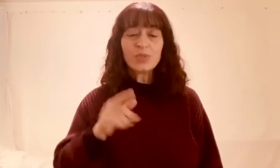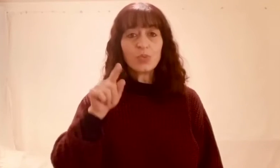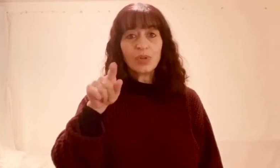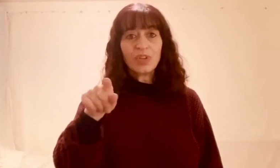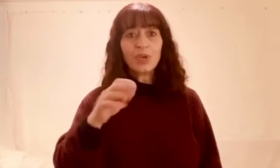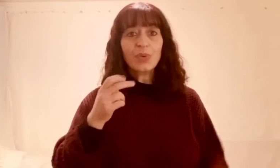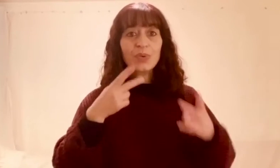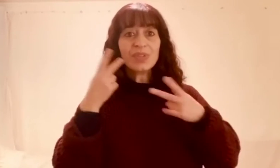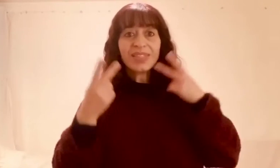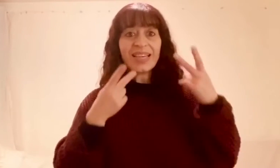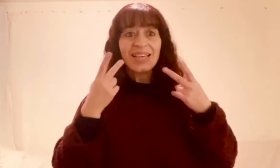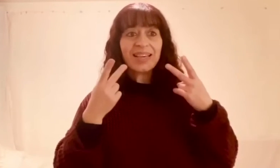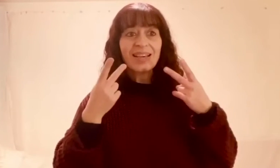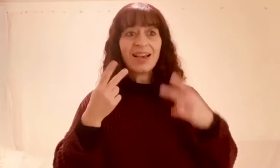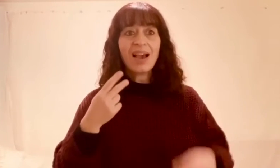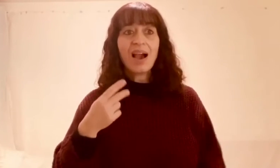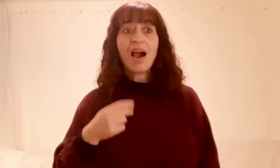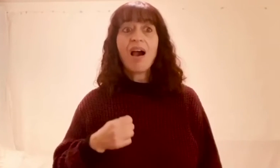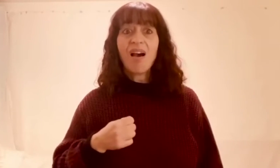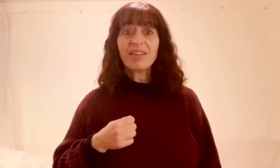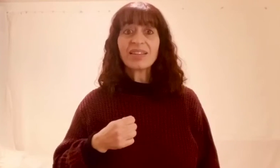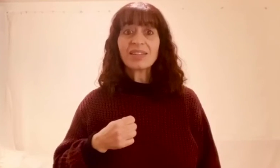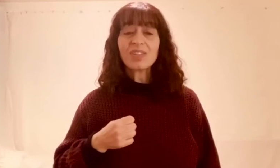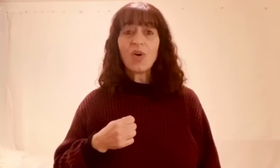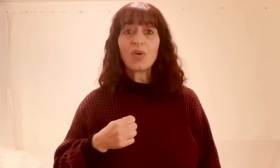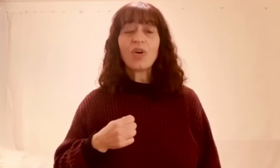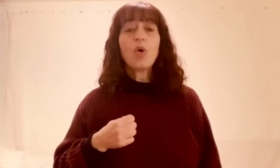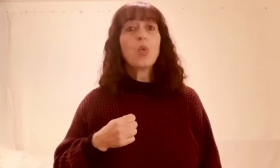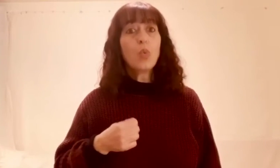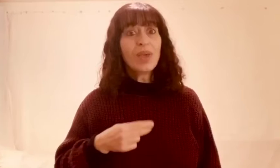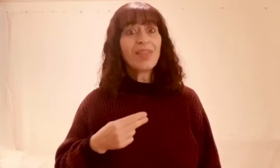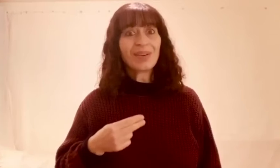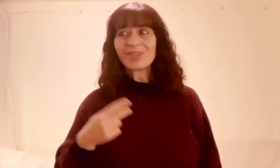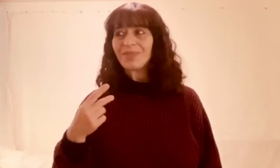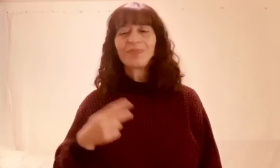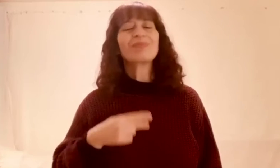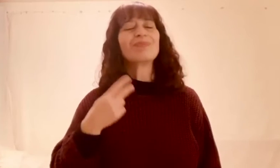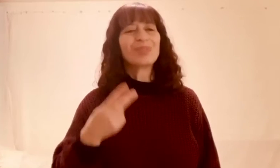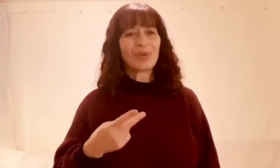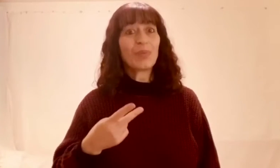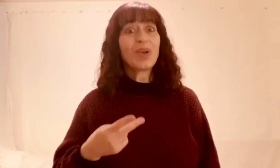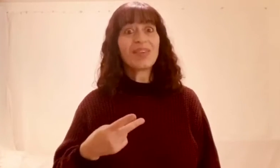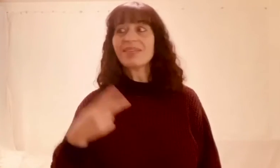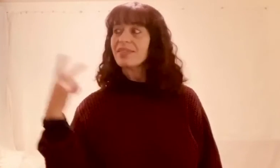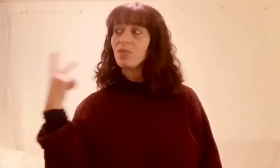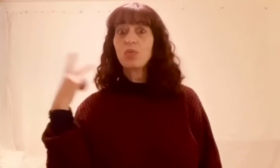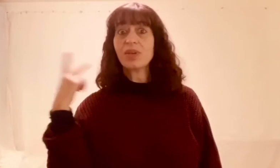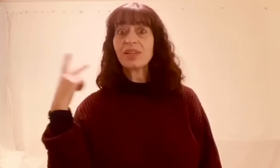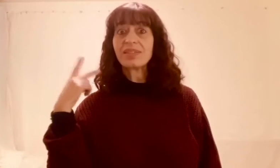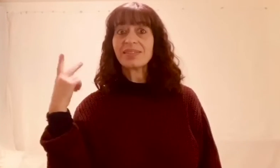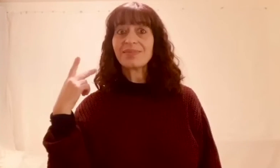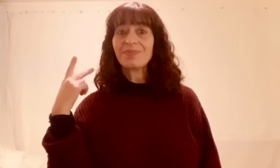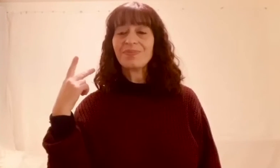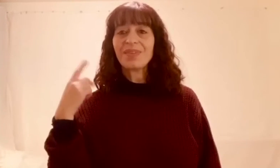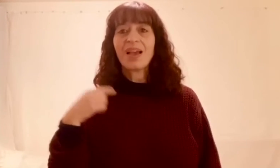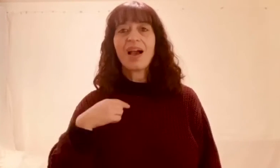will you sing our little song with us? Sorry, with us,